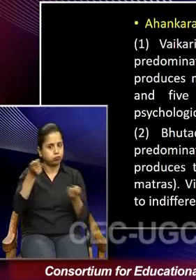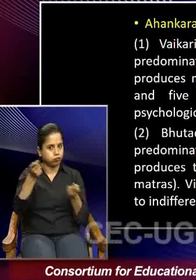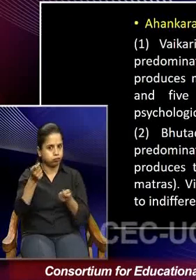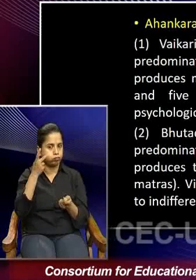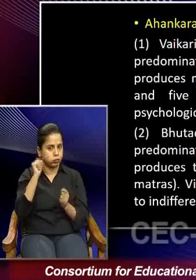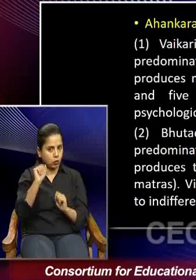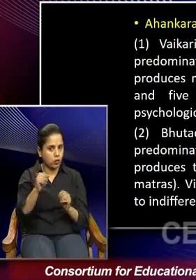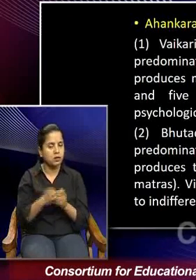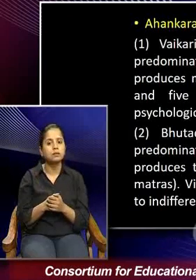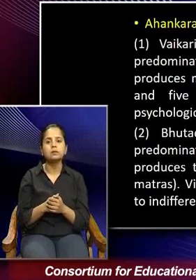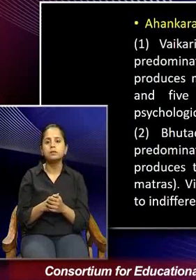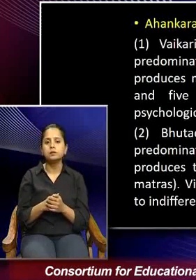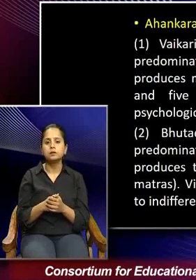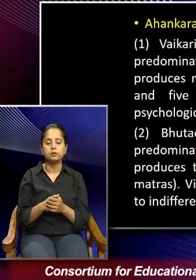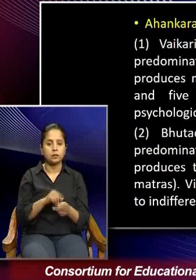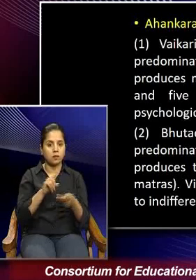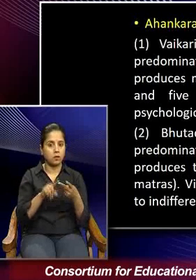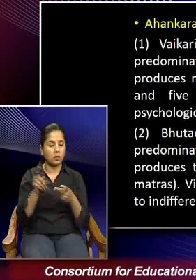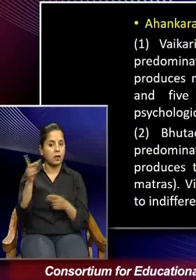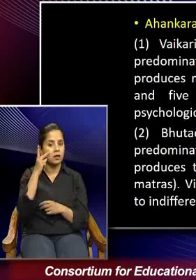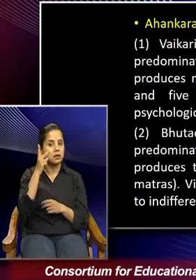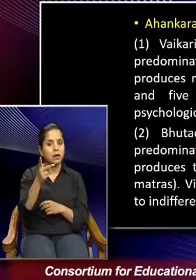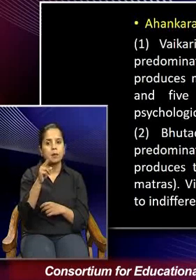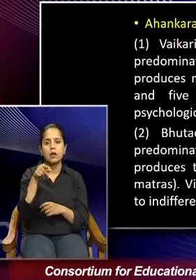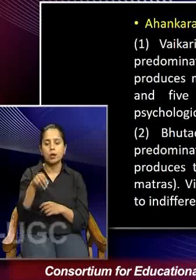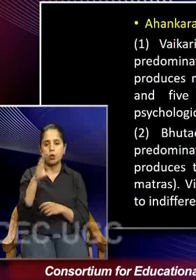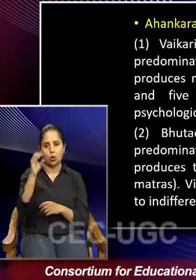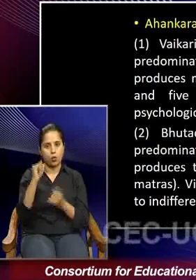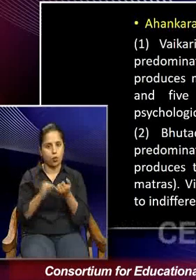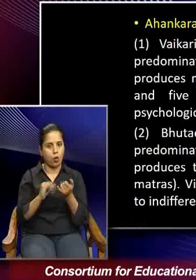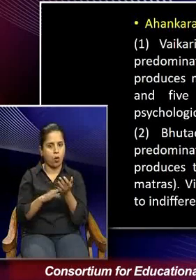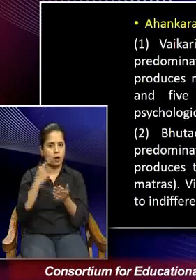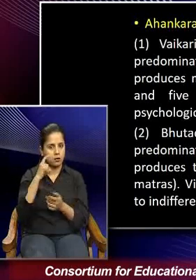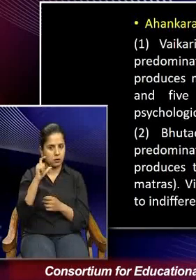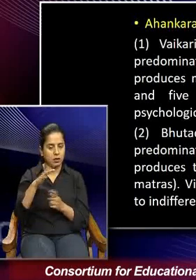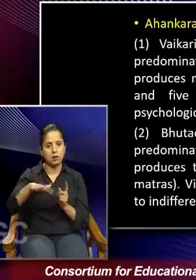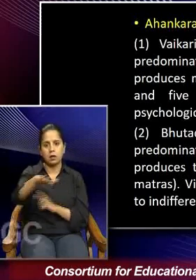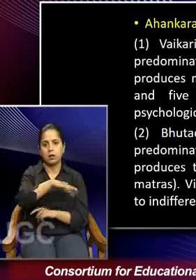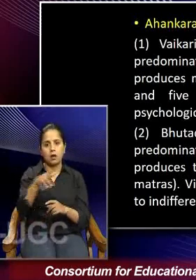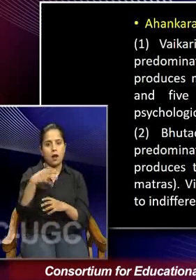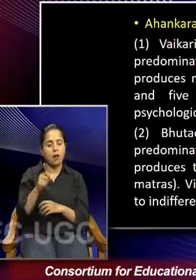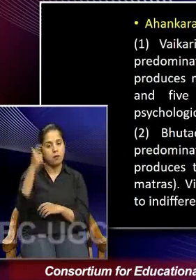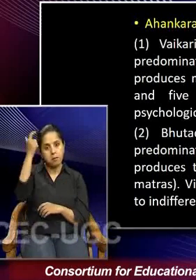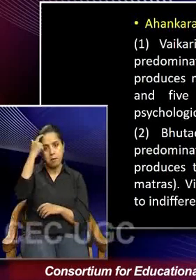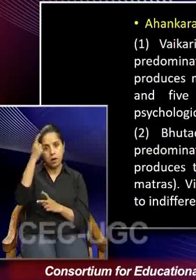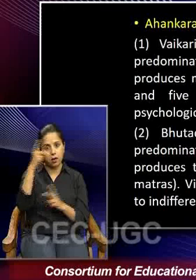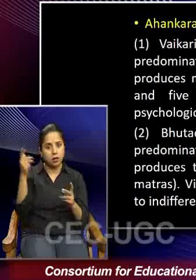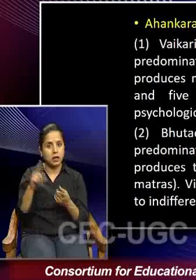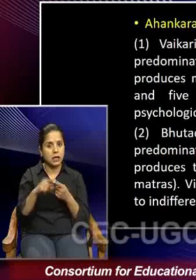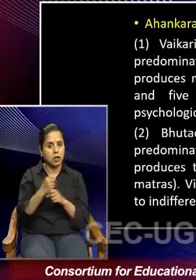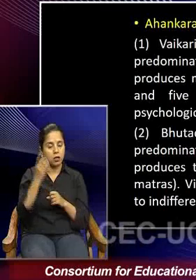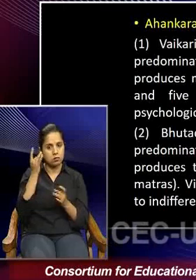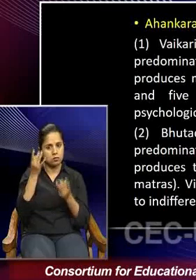predominates, viewed as cosmic. It produces manas and 5